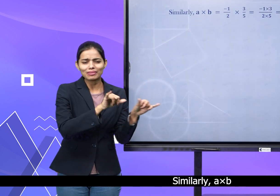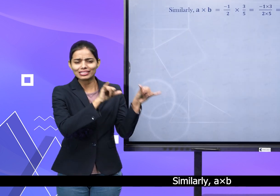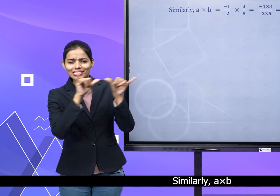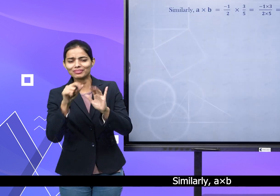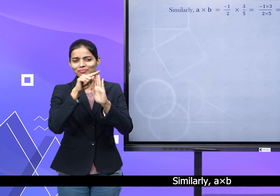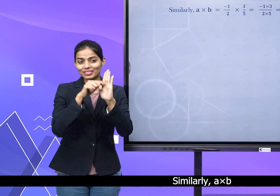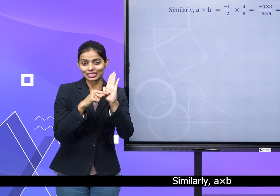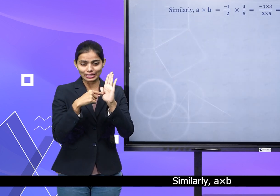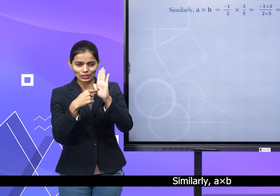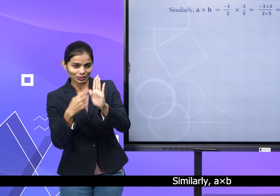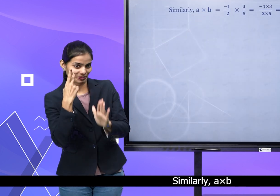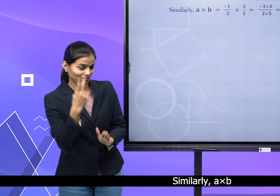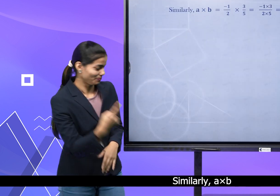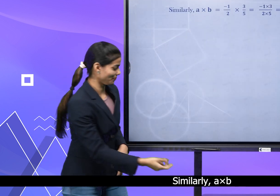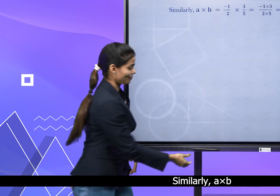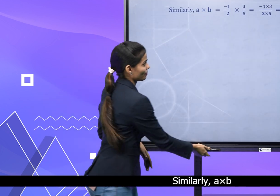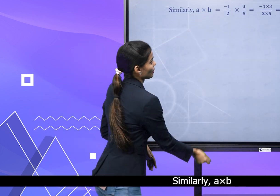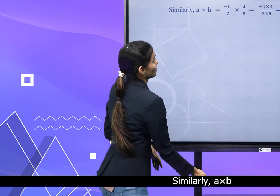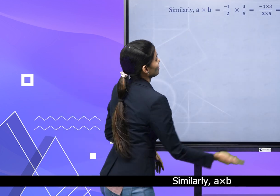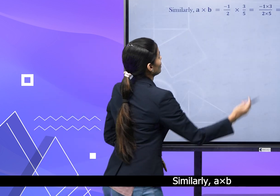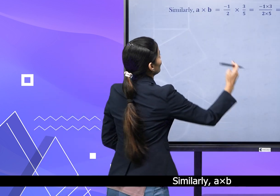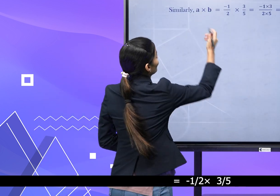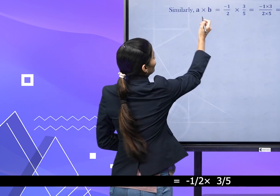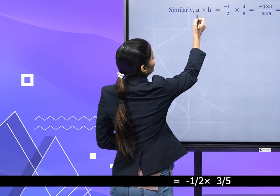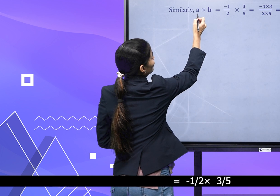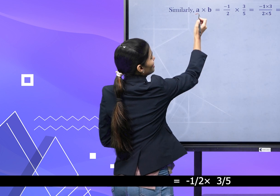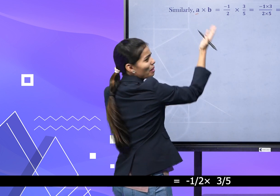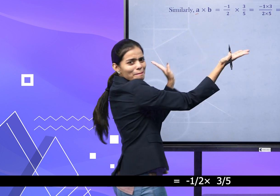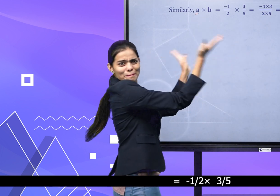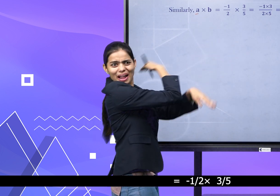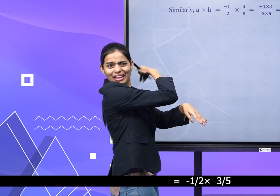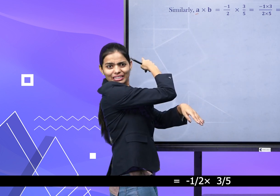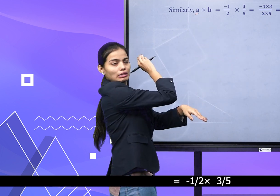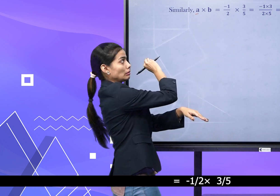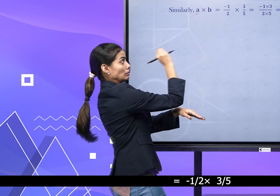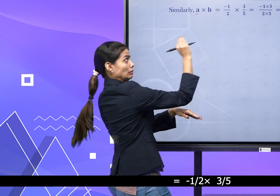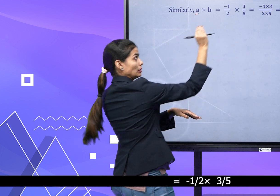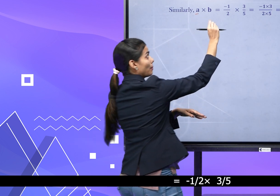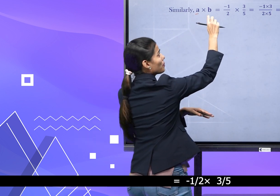Similarly, A into B is equal to minus 1 by 2 into 3 by